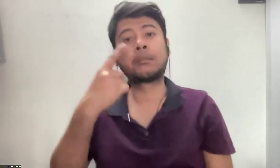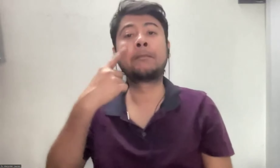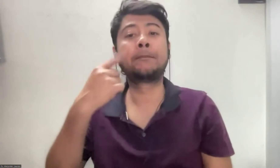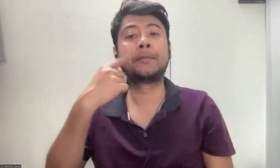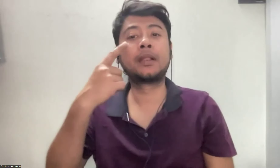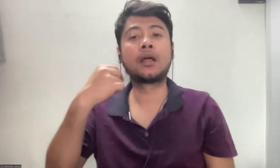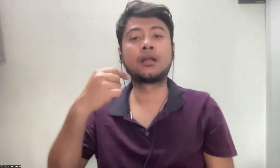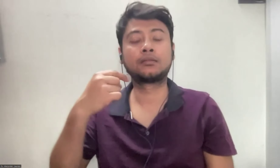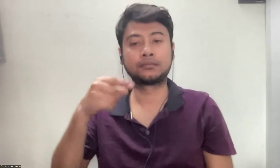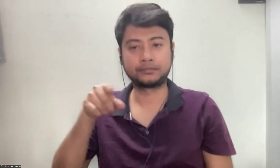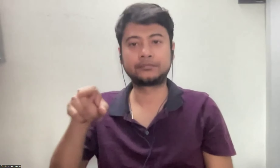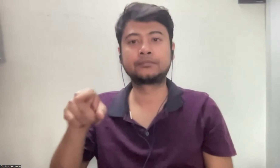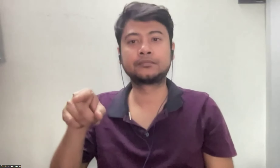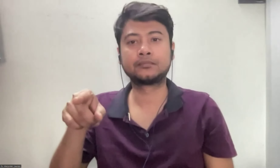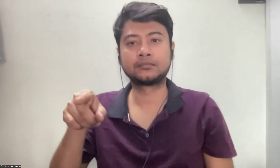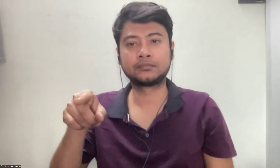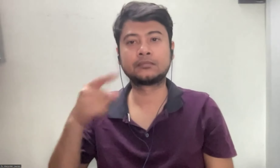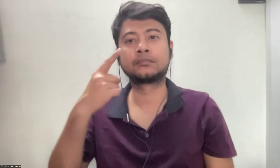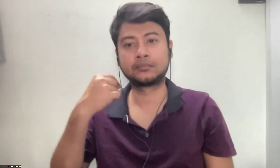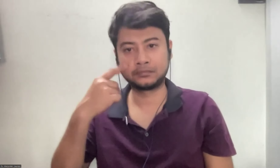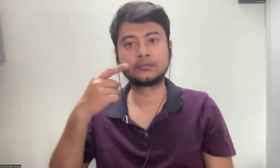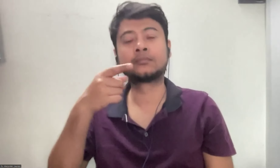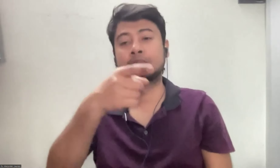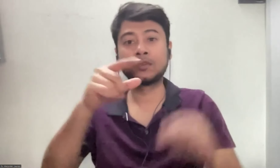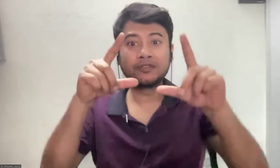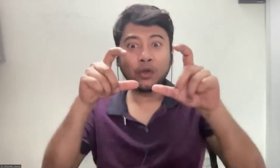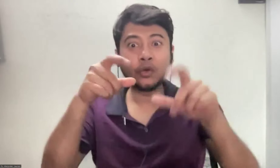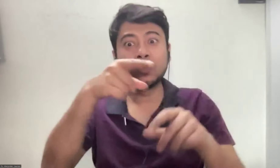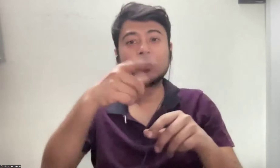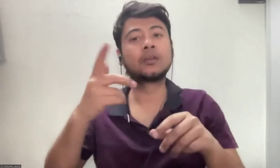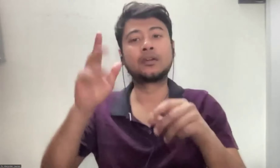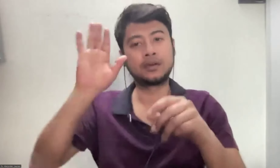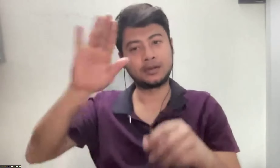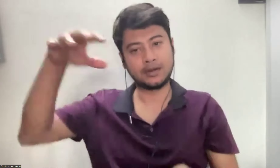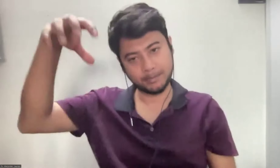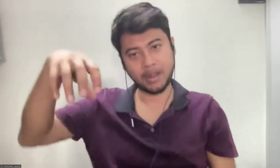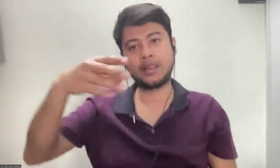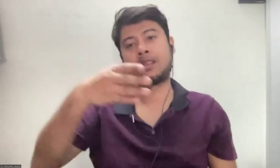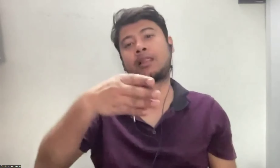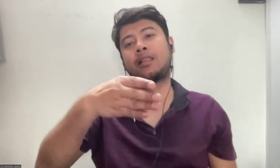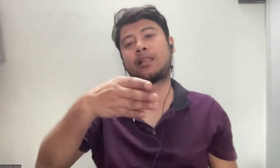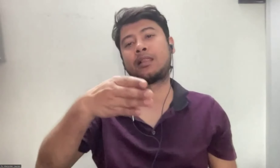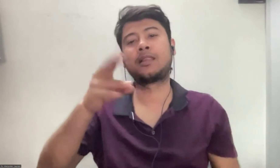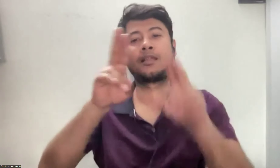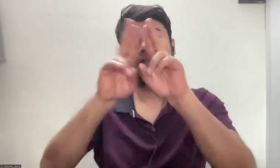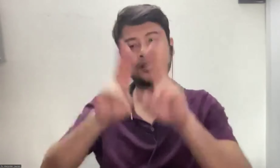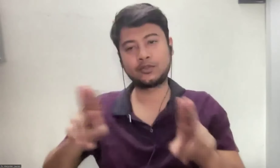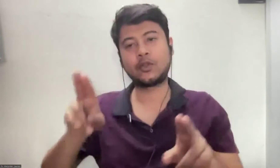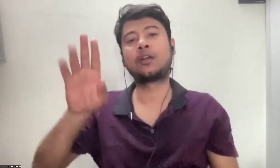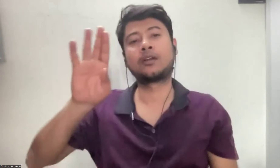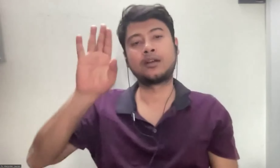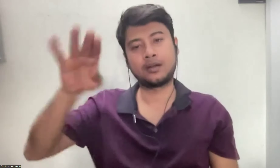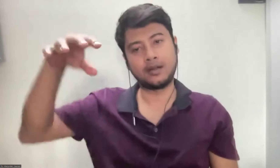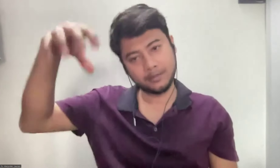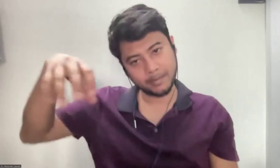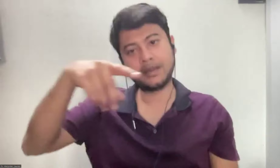I've taken this picture from a temple worship. So one of the temples in ISKCON who does worship. So I have taken